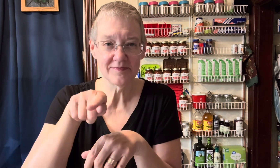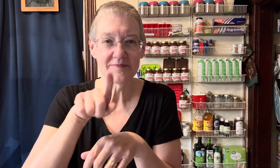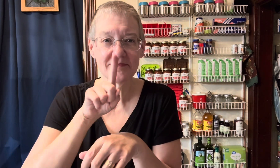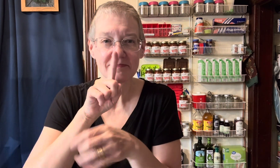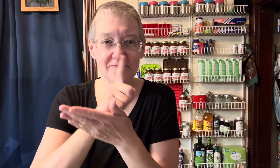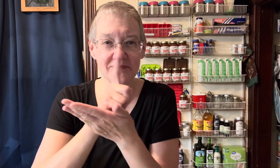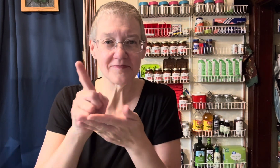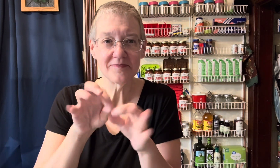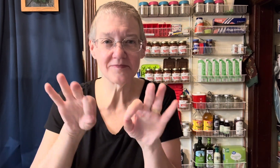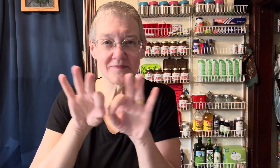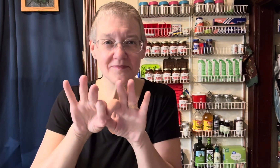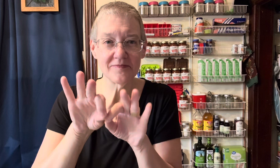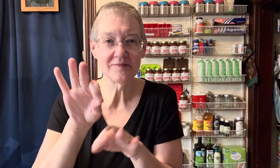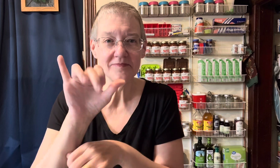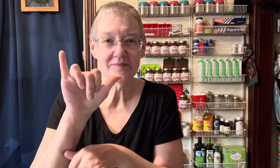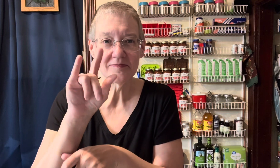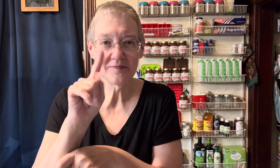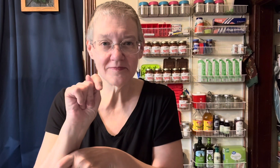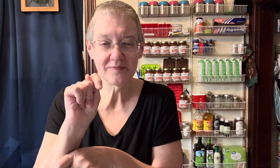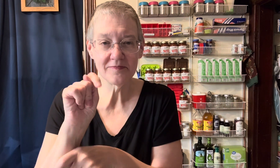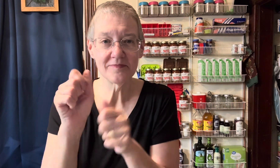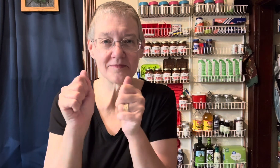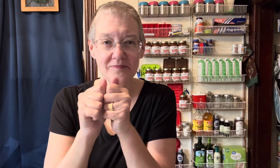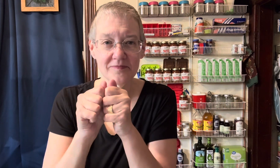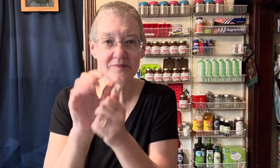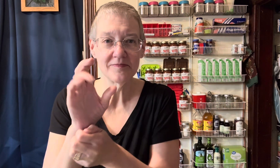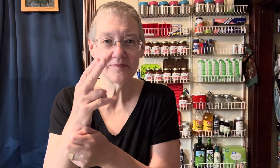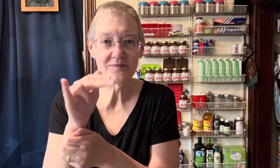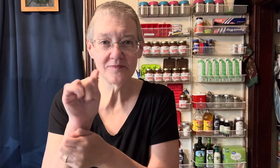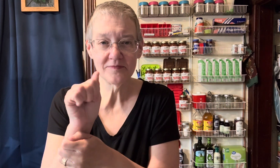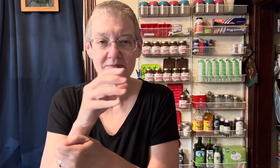time. So that was a week's worth that you just saw.